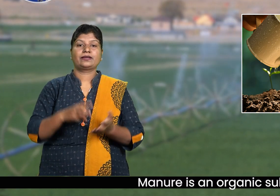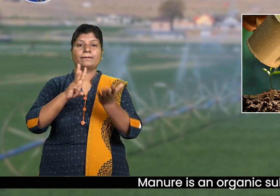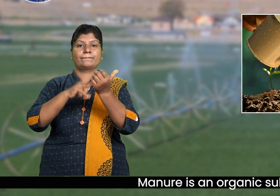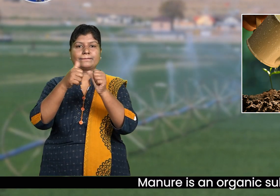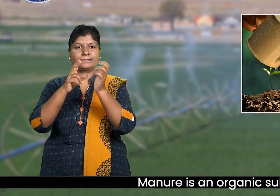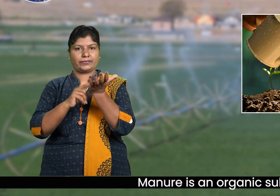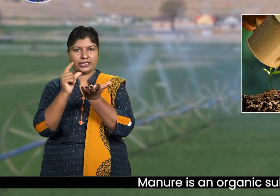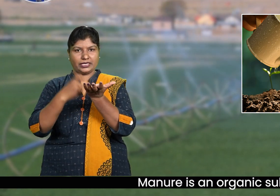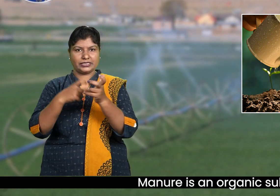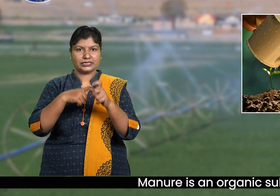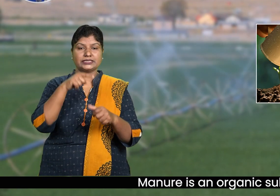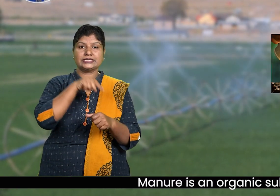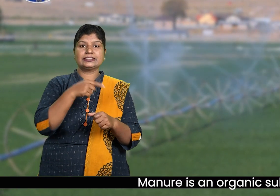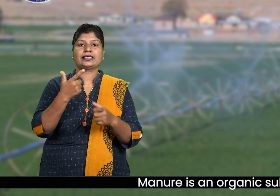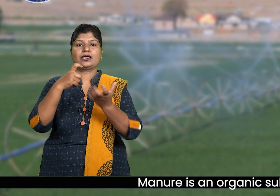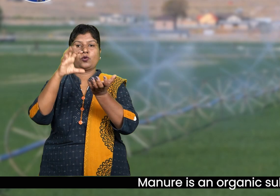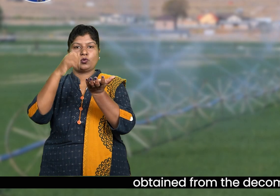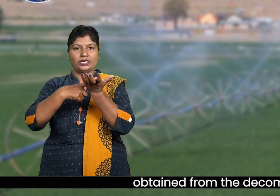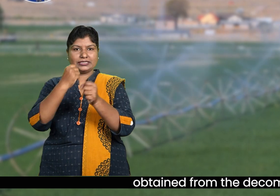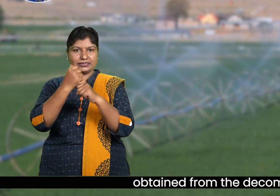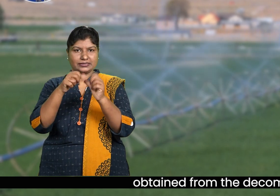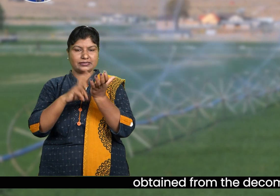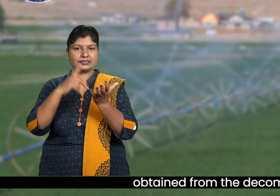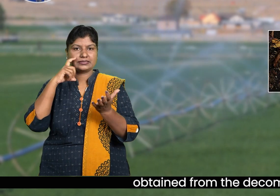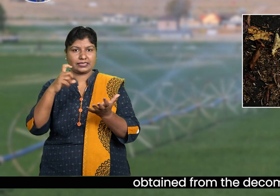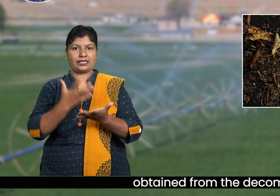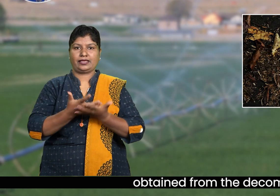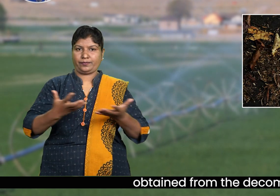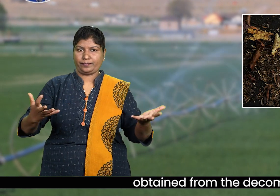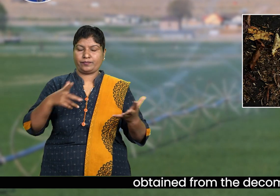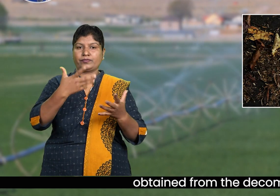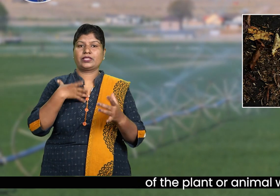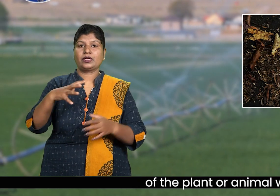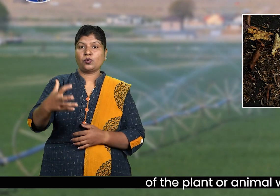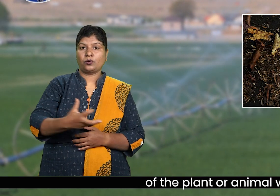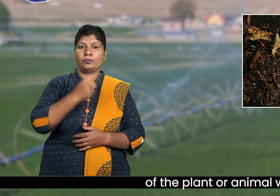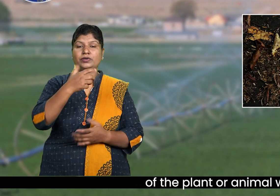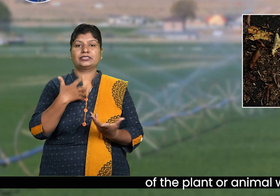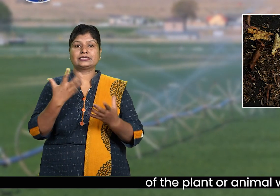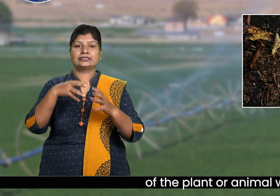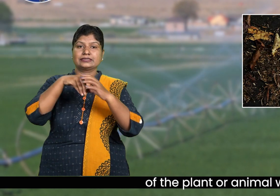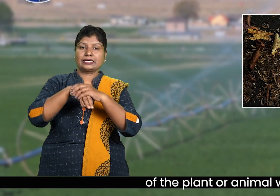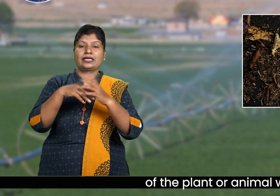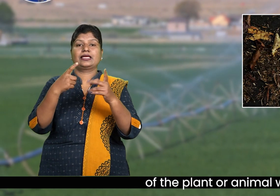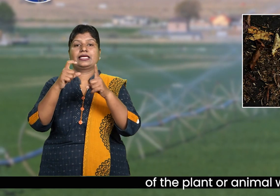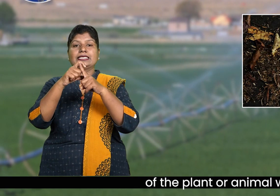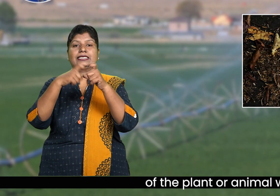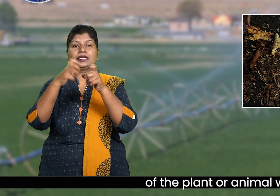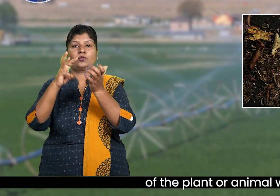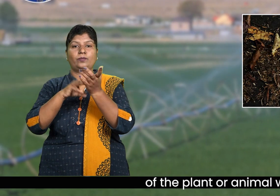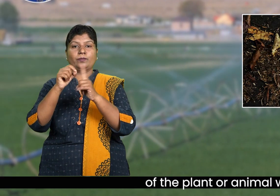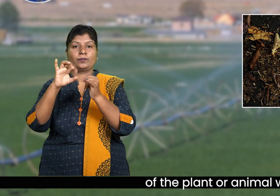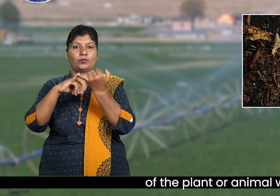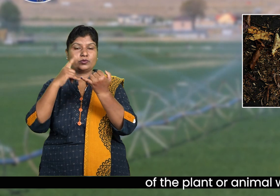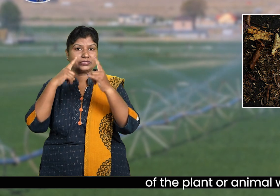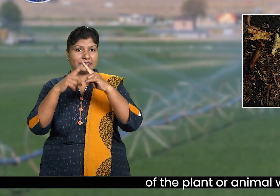Manure is an organic substance obtained from the decomposition of the plant or animal